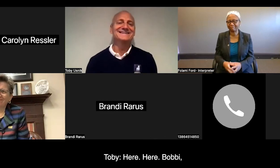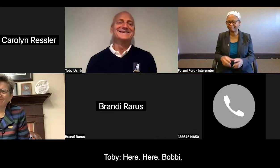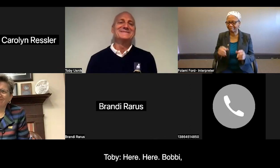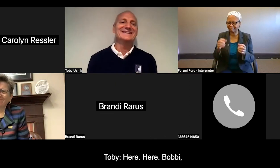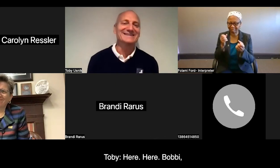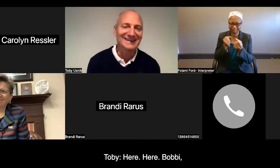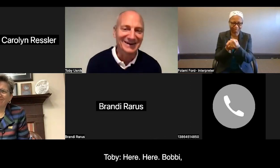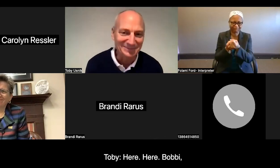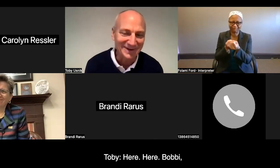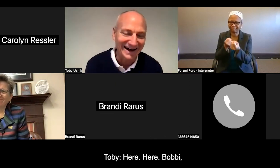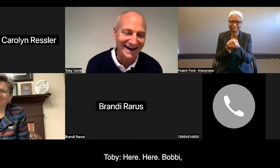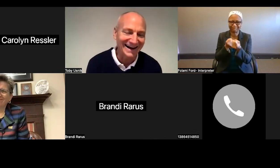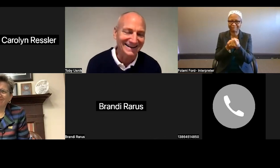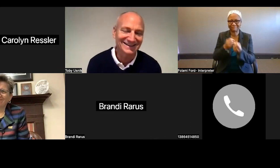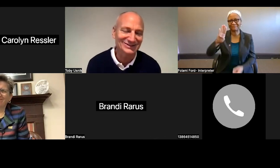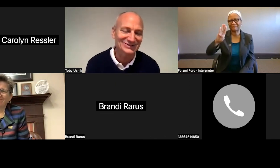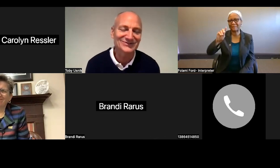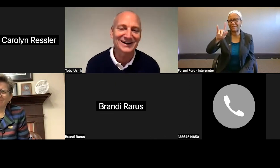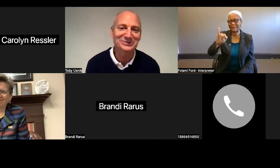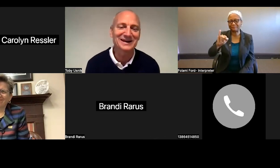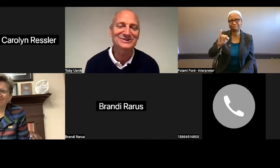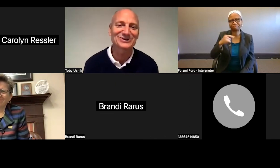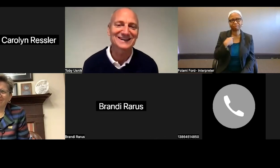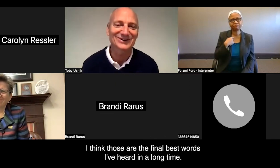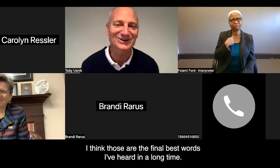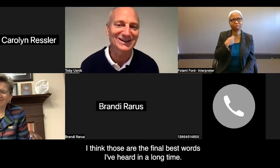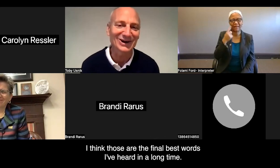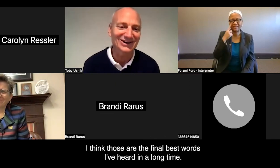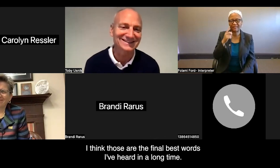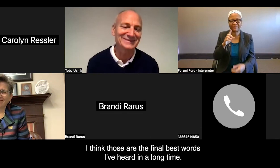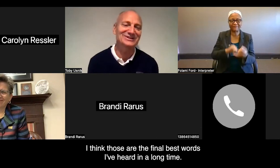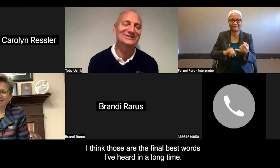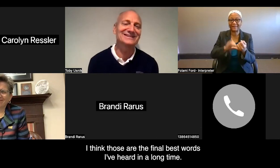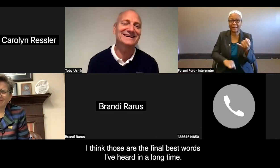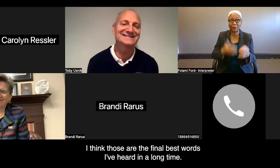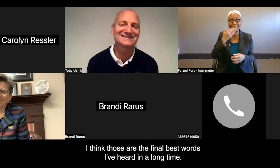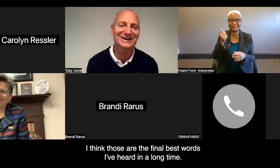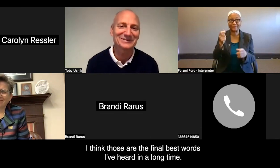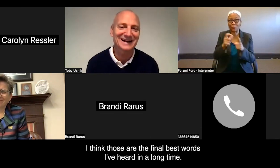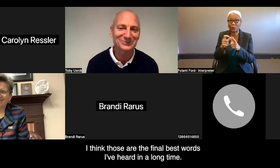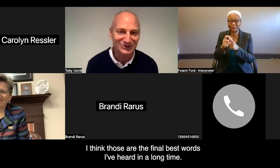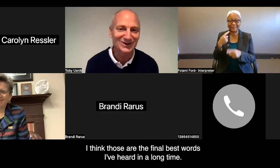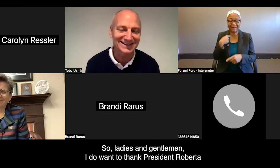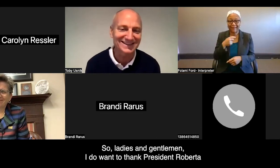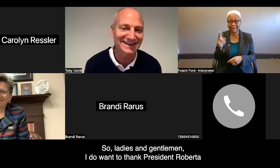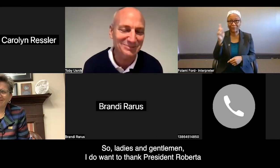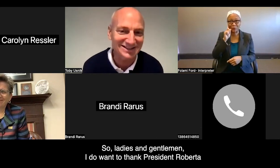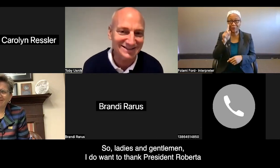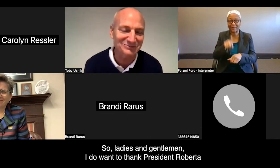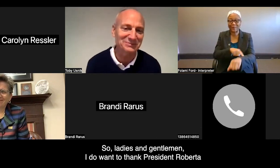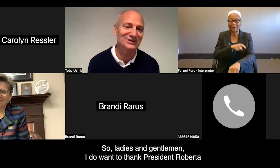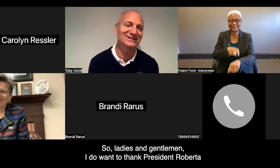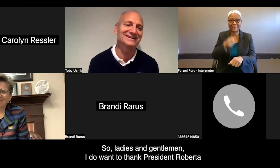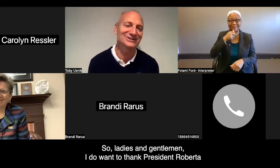Bobby. I think those are the final best words I've heard in a long time. So ladies and gentlemen, I do want to thank